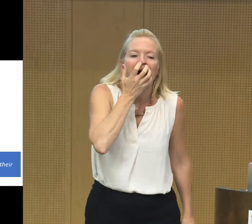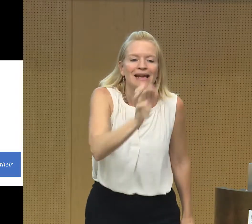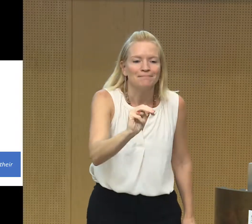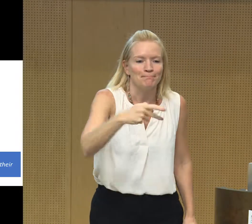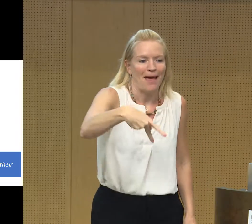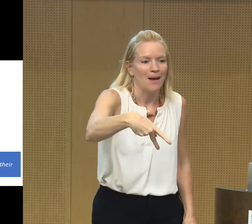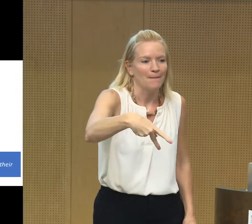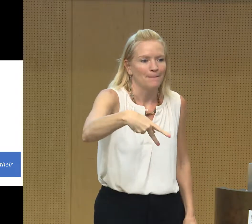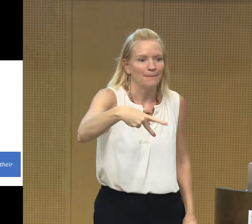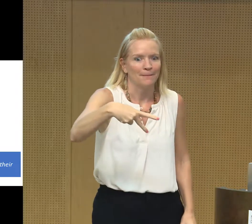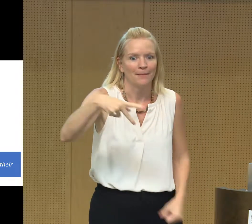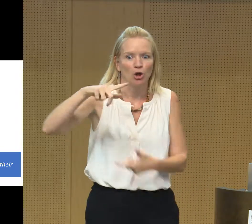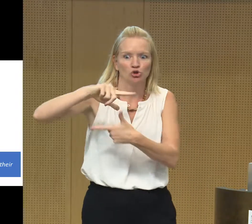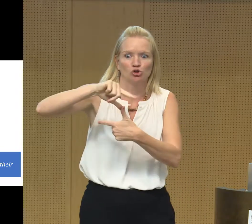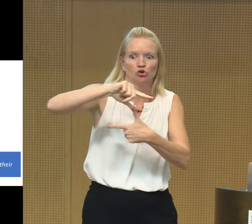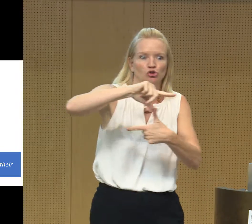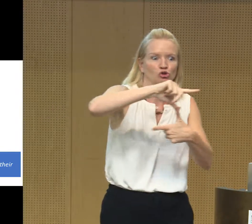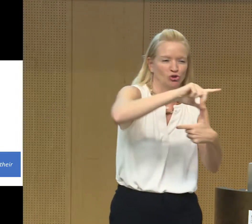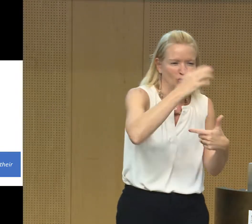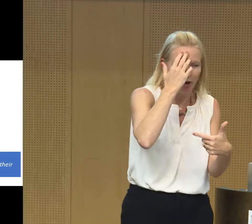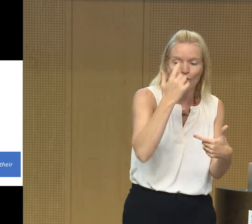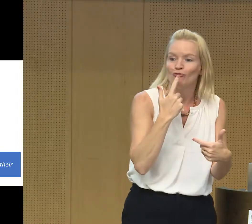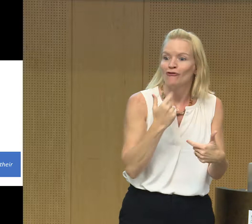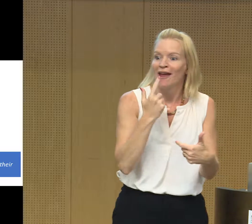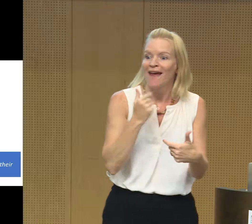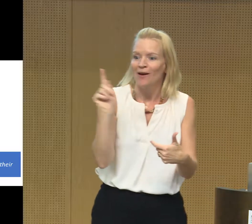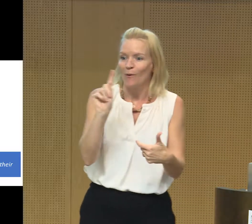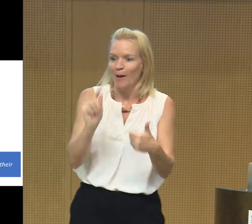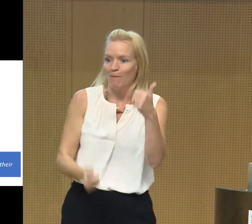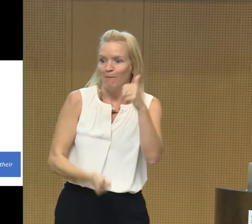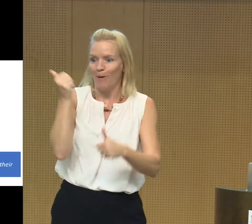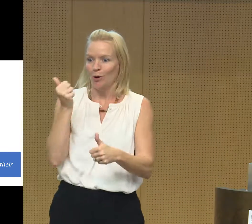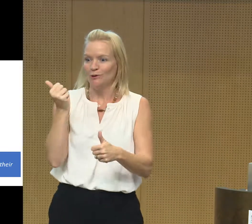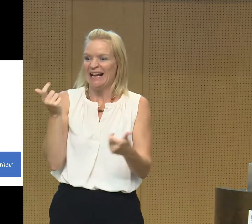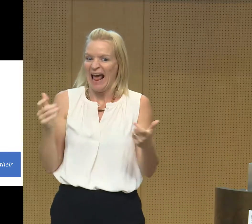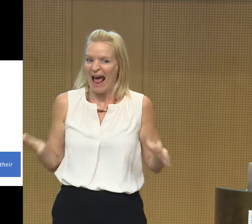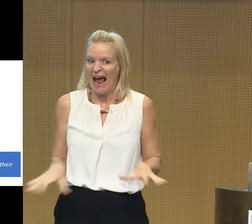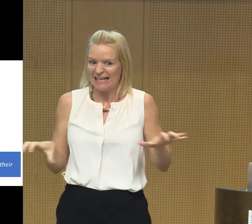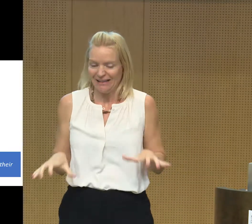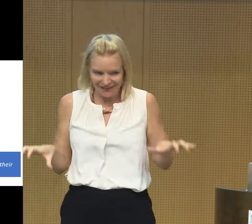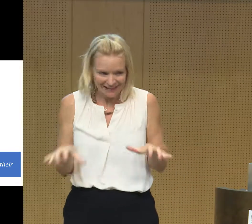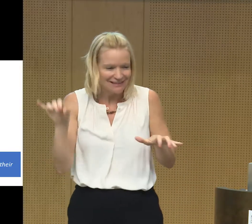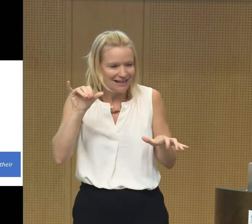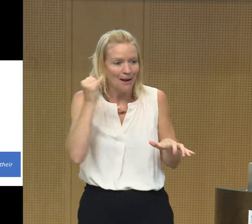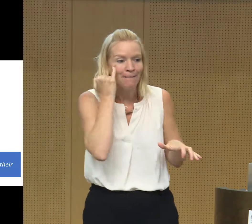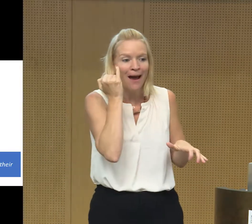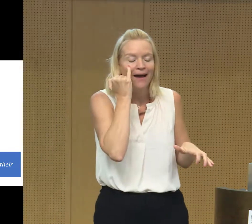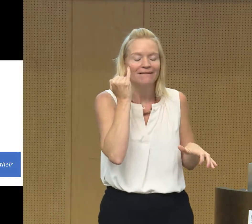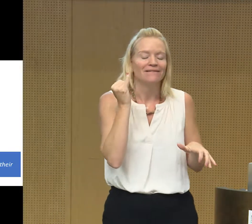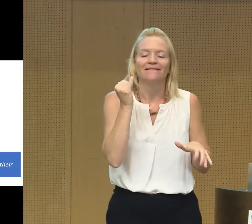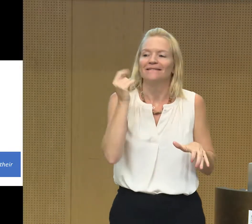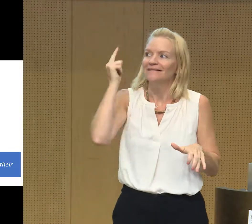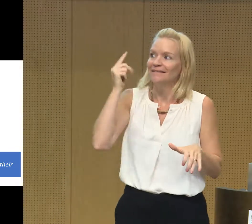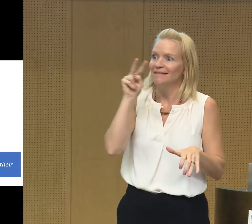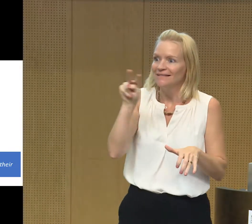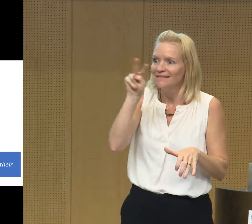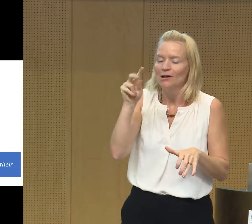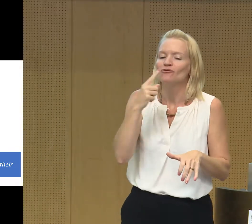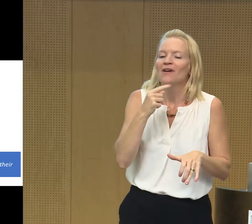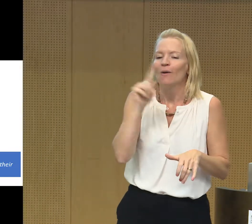And then on the right is a heat map. You know, like if you see a storm coming, the red part is where the most activity is. It's the same